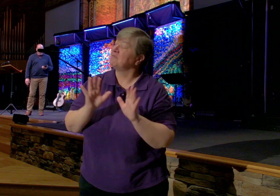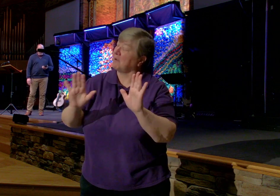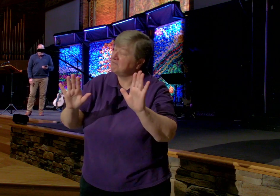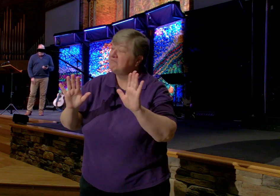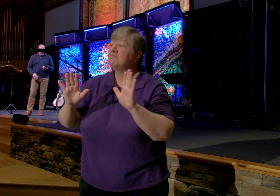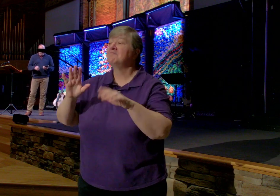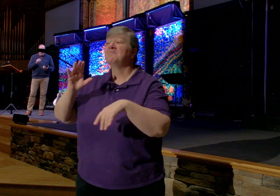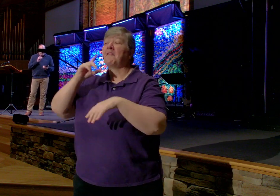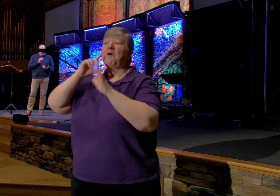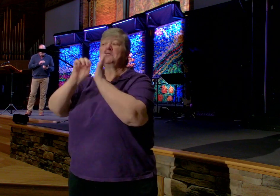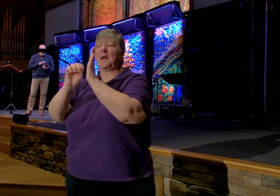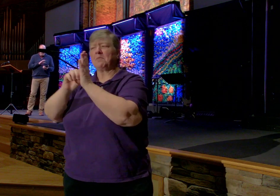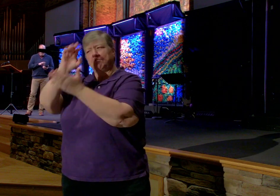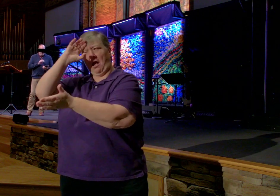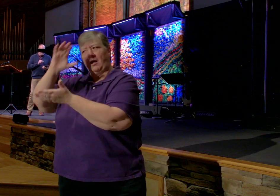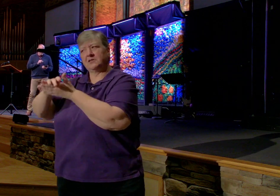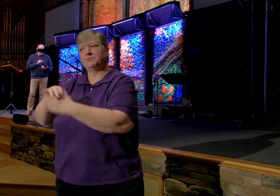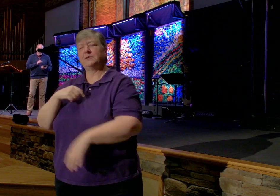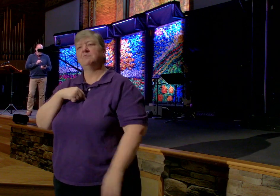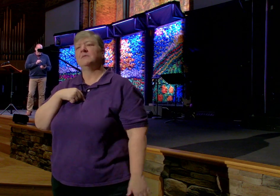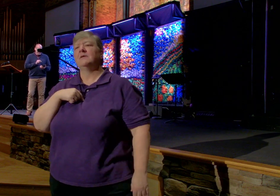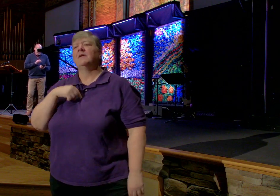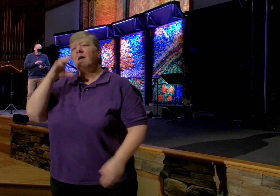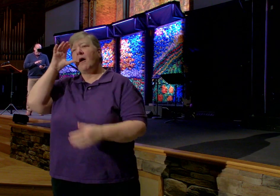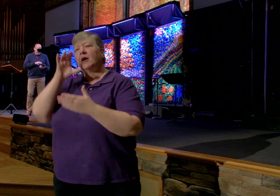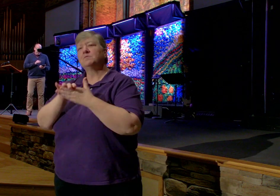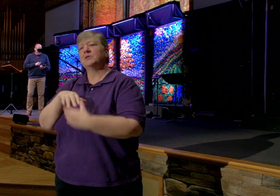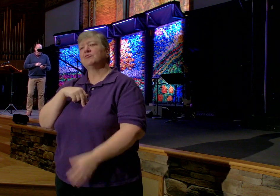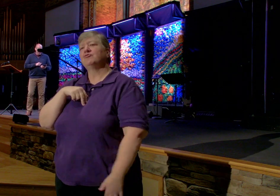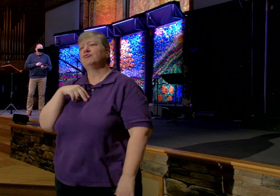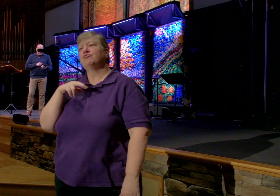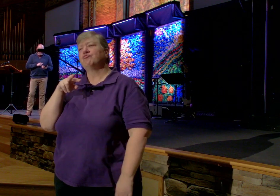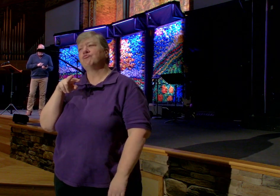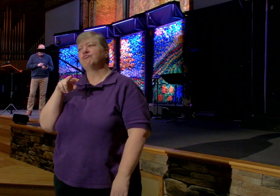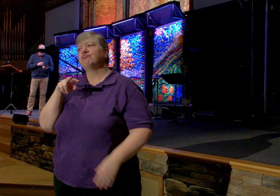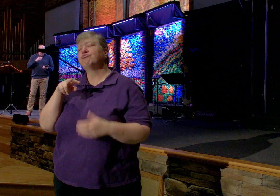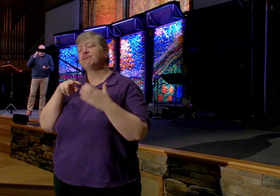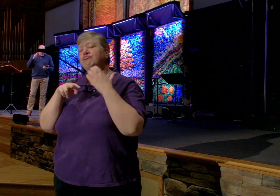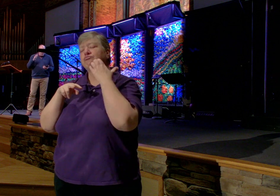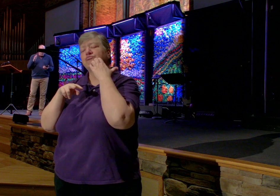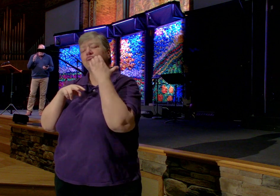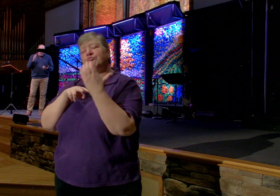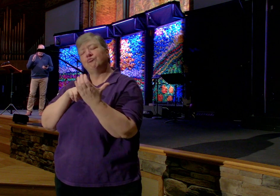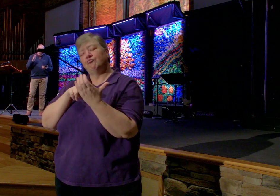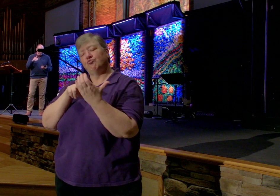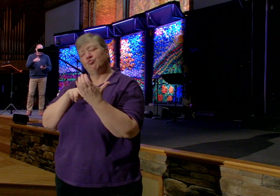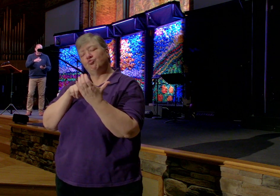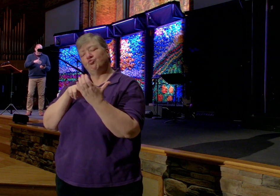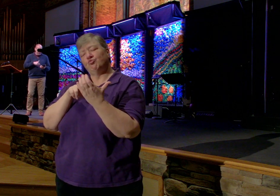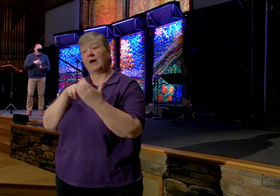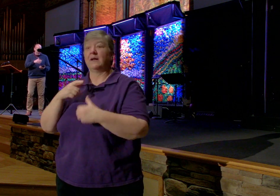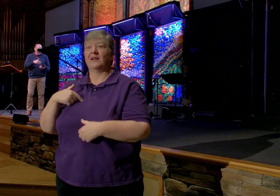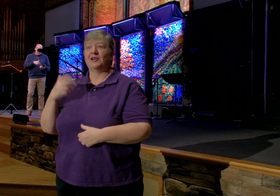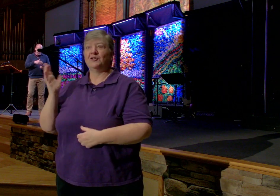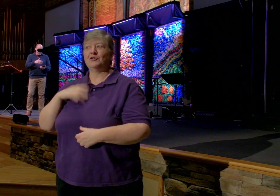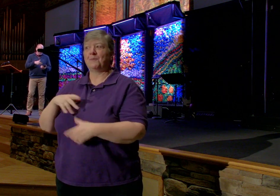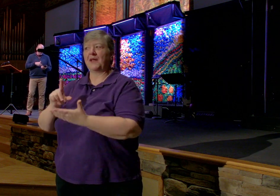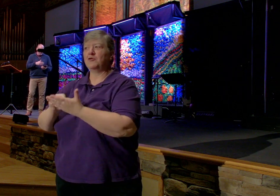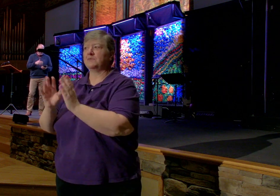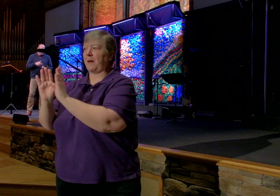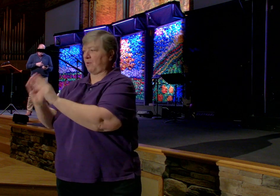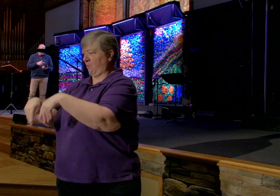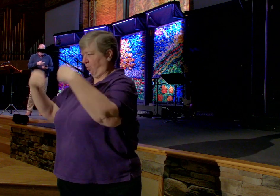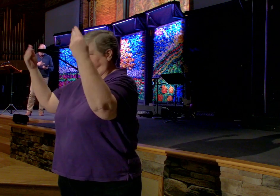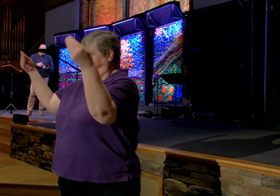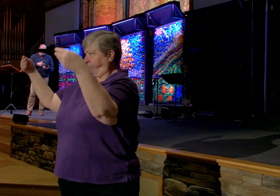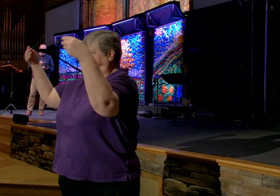wife, but let's say it's the husband just staring at his cell phone. It used to be the newspaper, but now